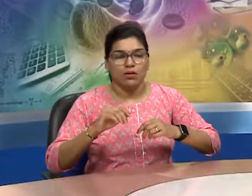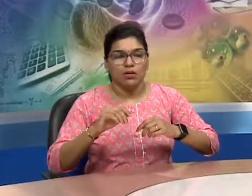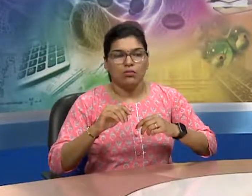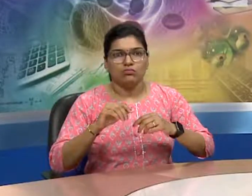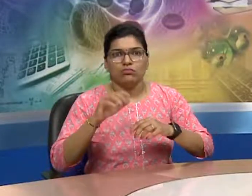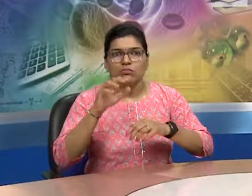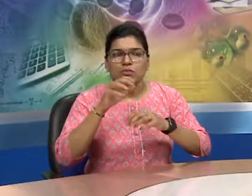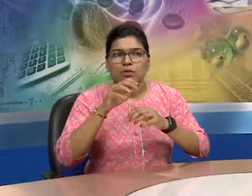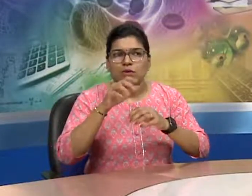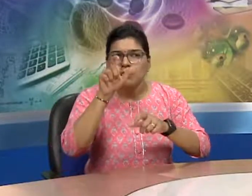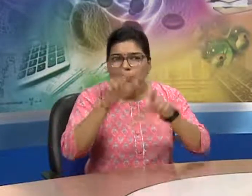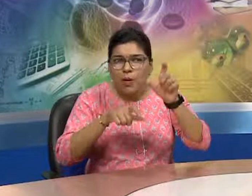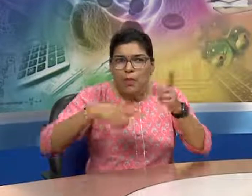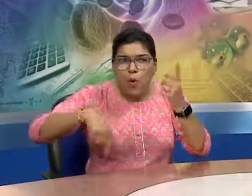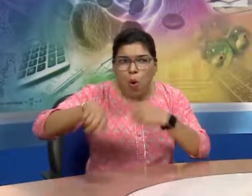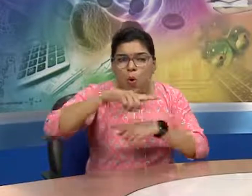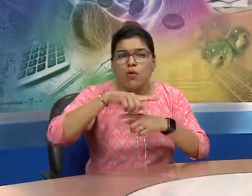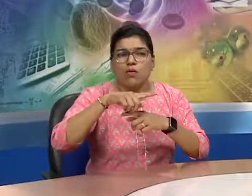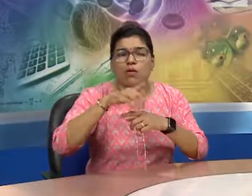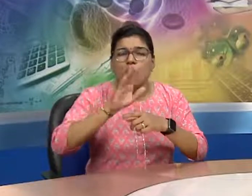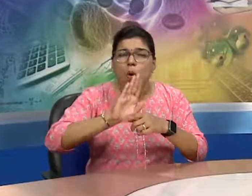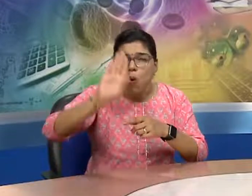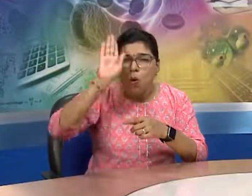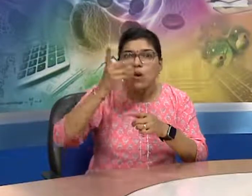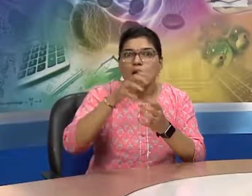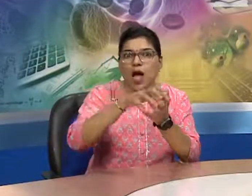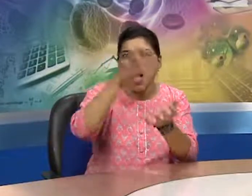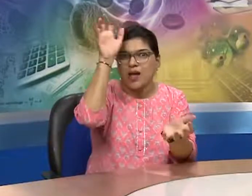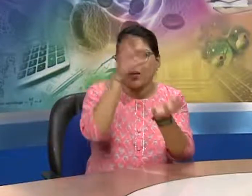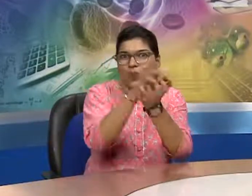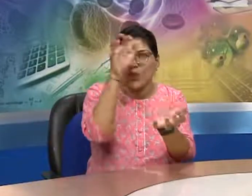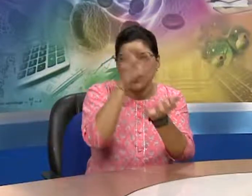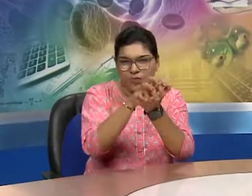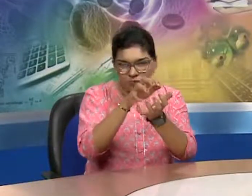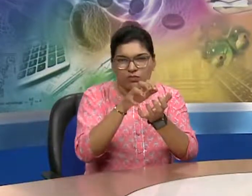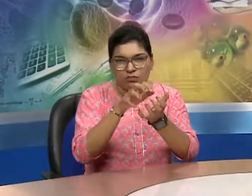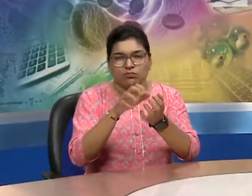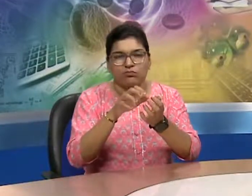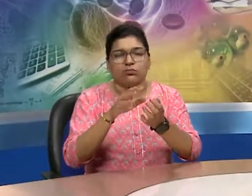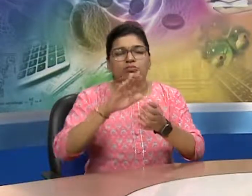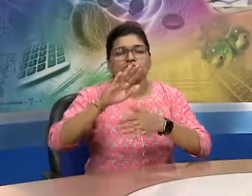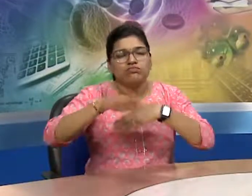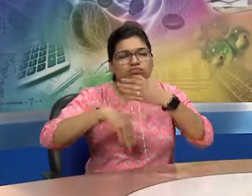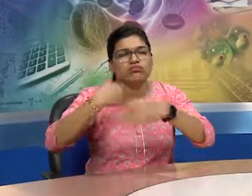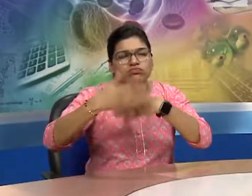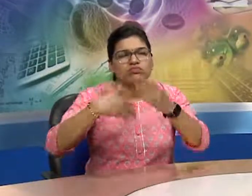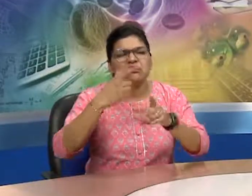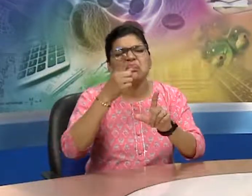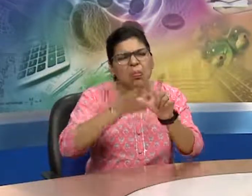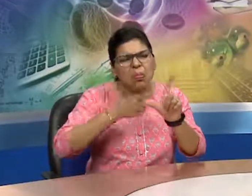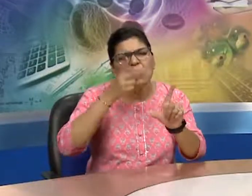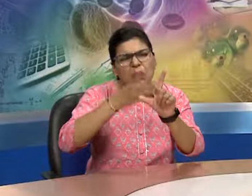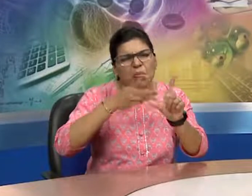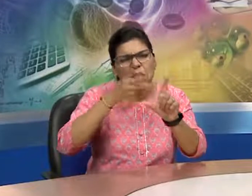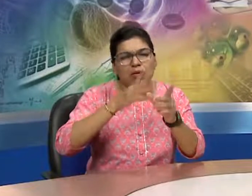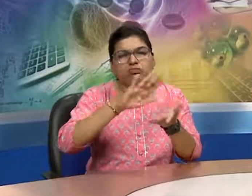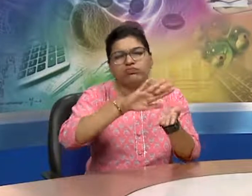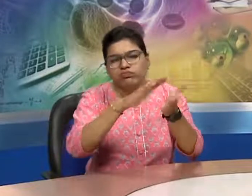you can say many years ago, or in other words you can say before Christ, many